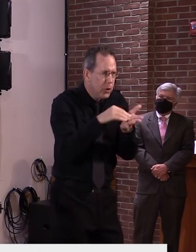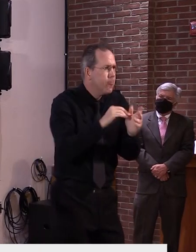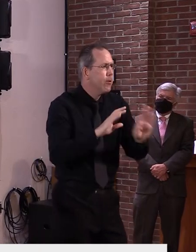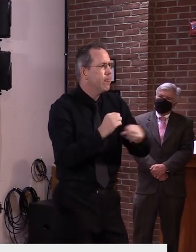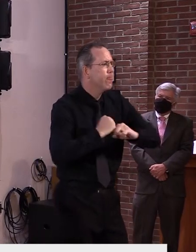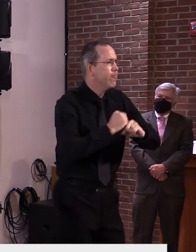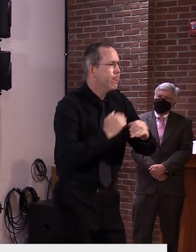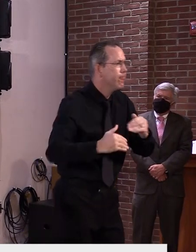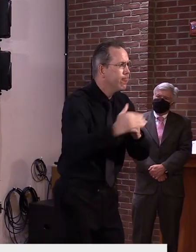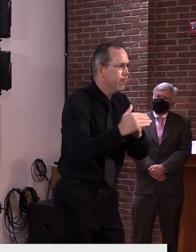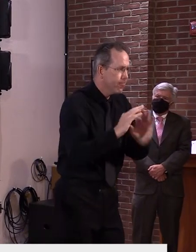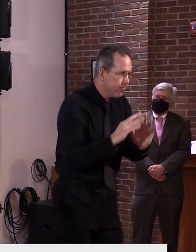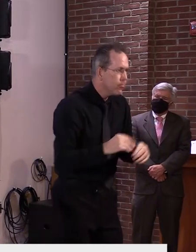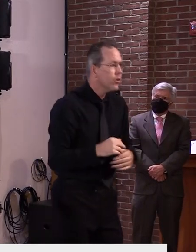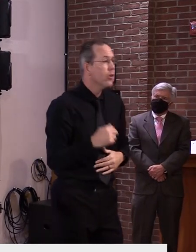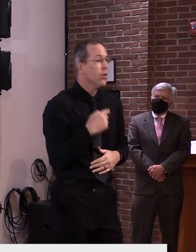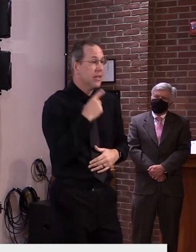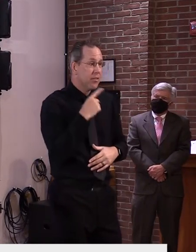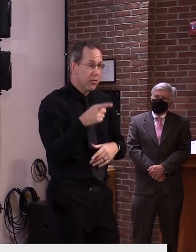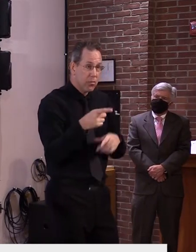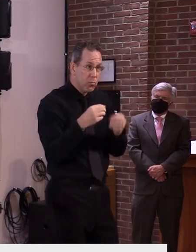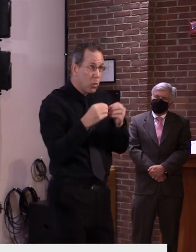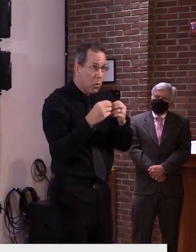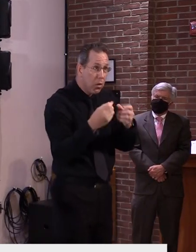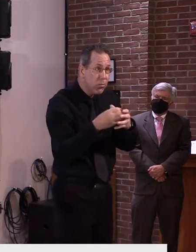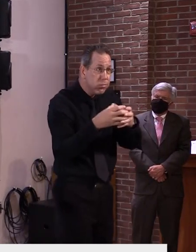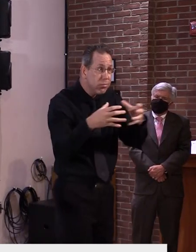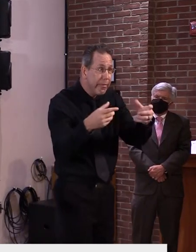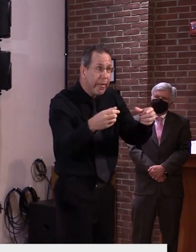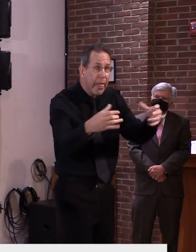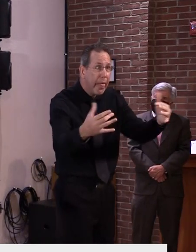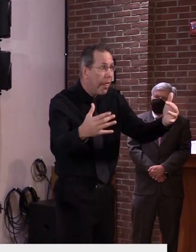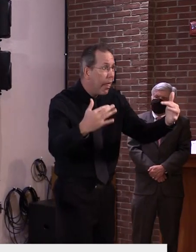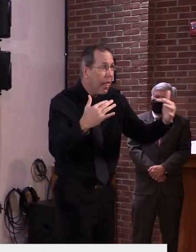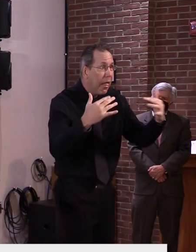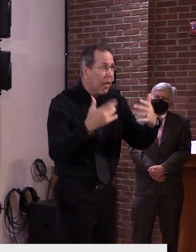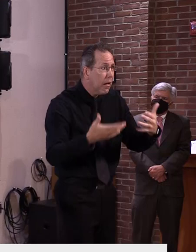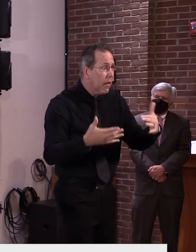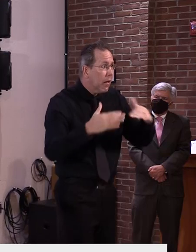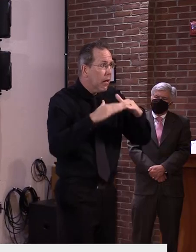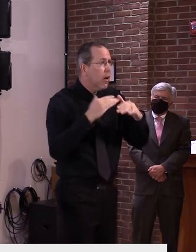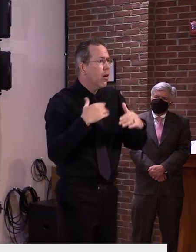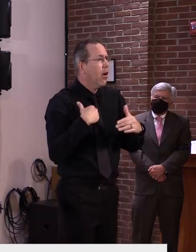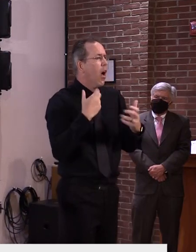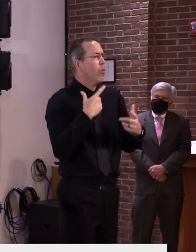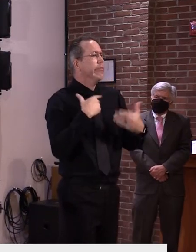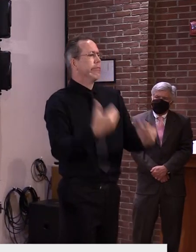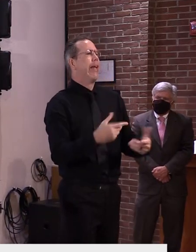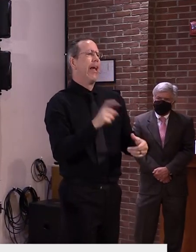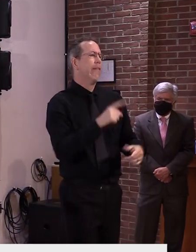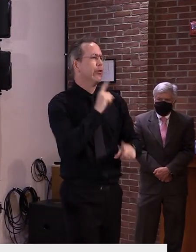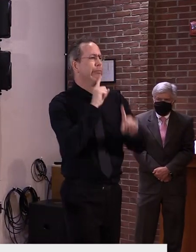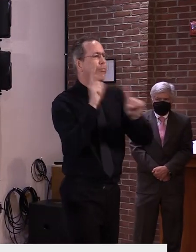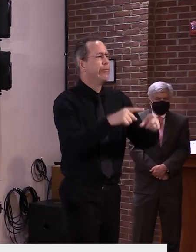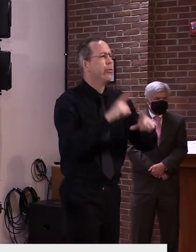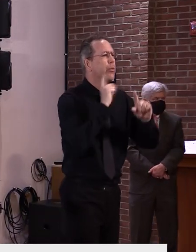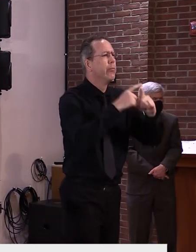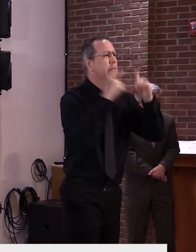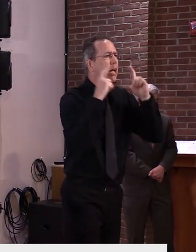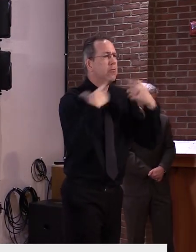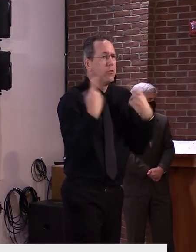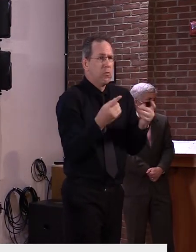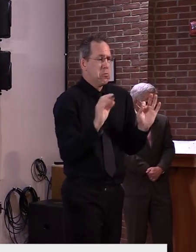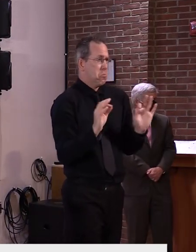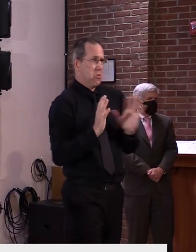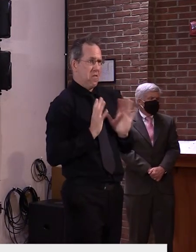an expanded mask policy will be part of the mix. We'll have more information by Friday when Commissioner Pichek presents the regional